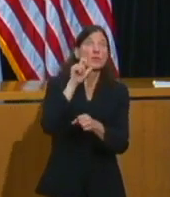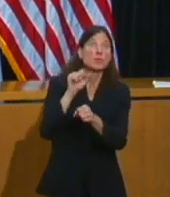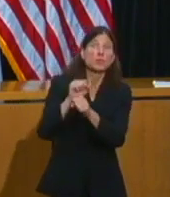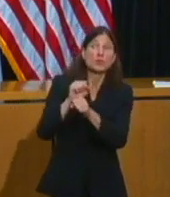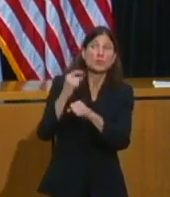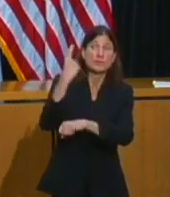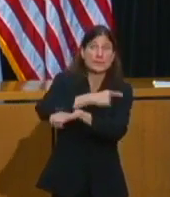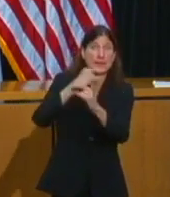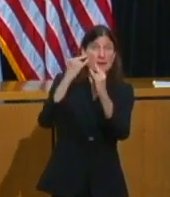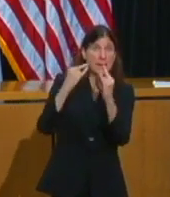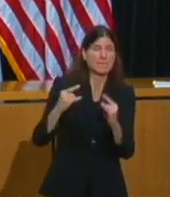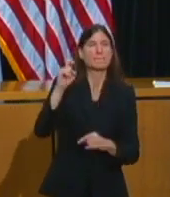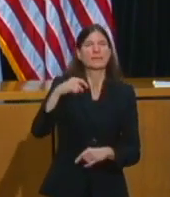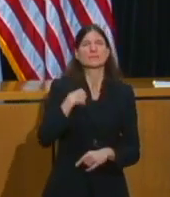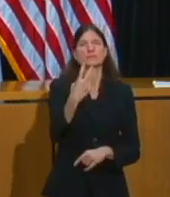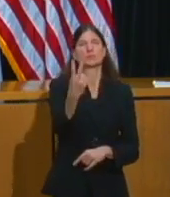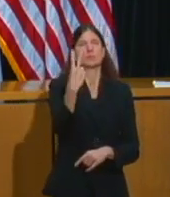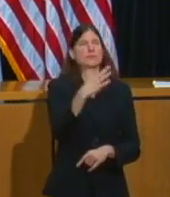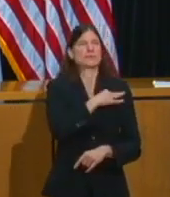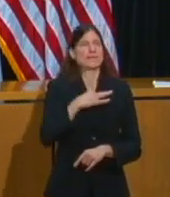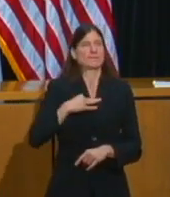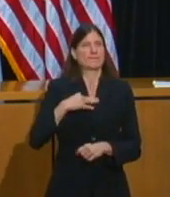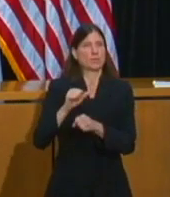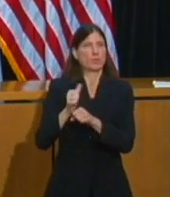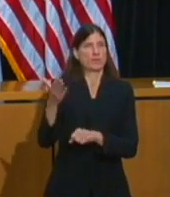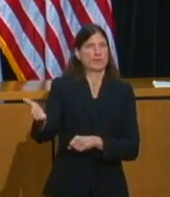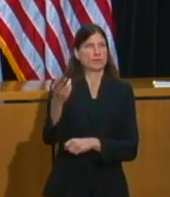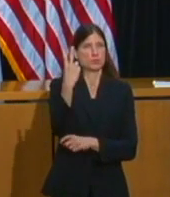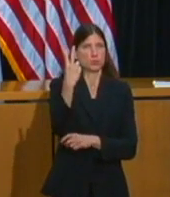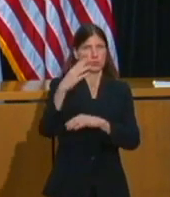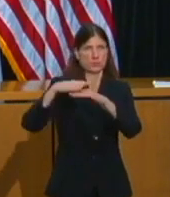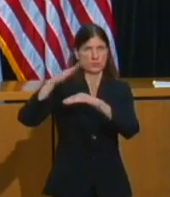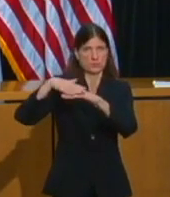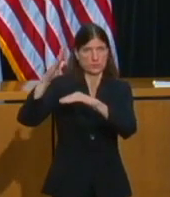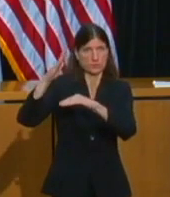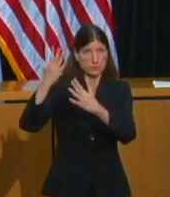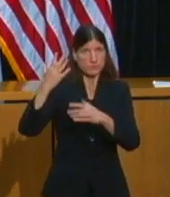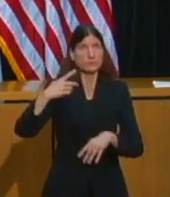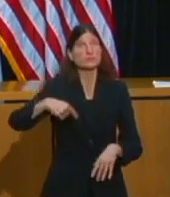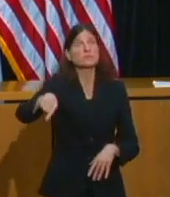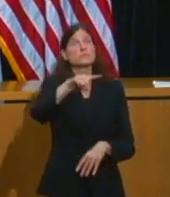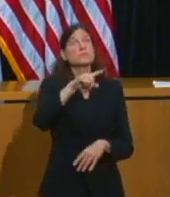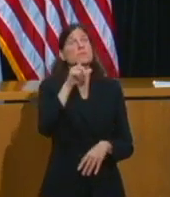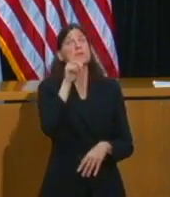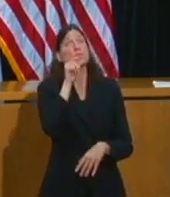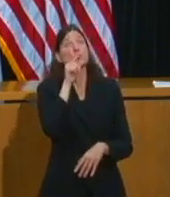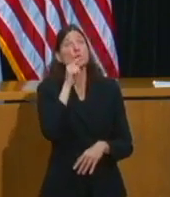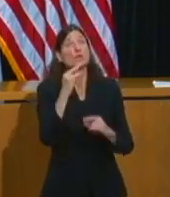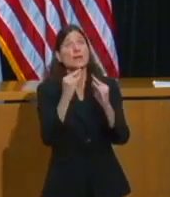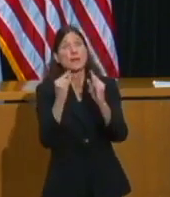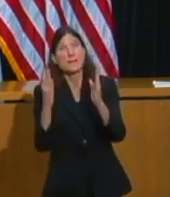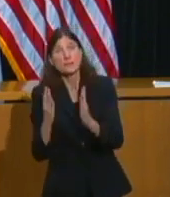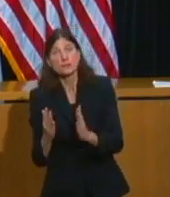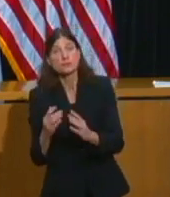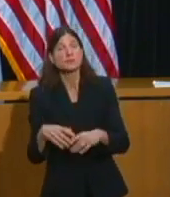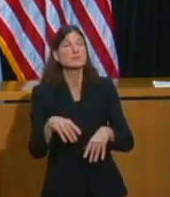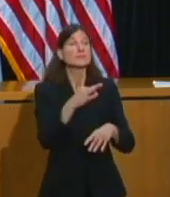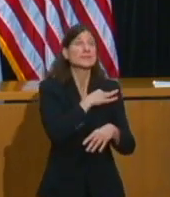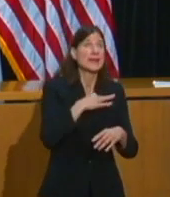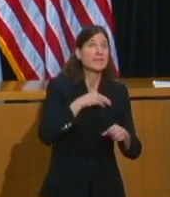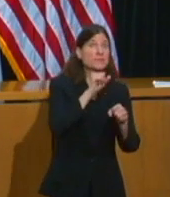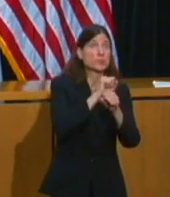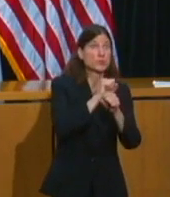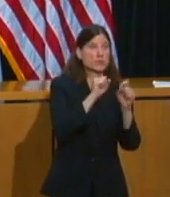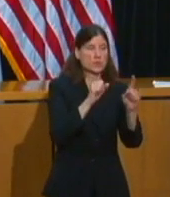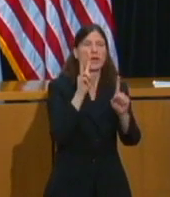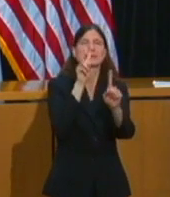And other protocols require that campers and counselors stay together in their groups. I don't like to think about cohorts when I think of kids. I like to think about them